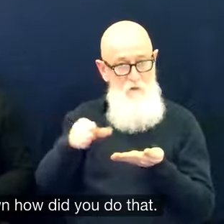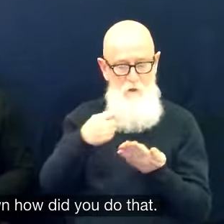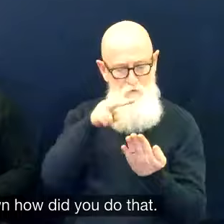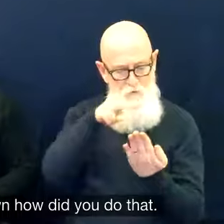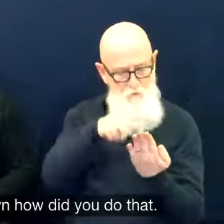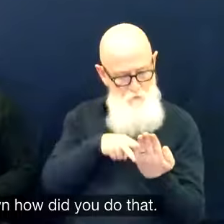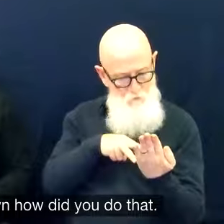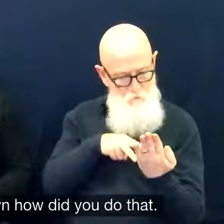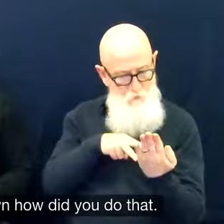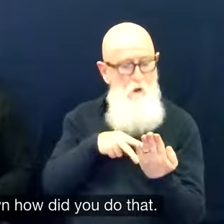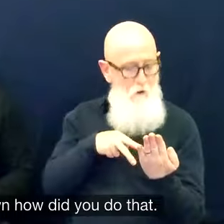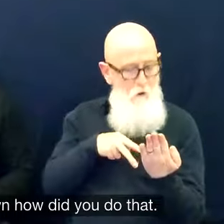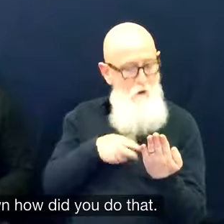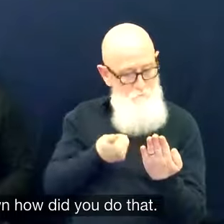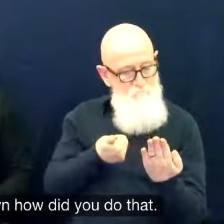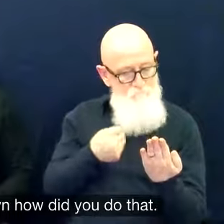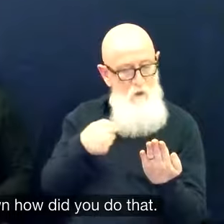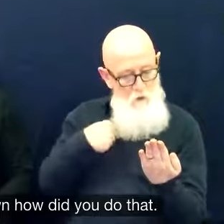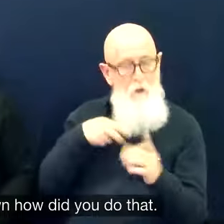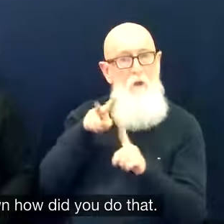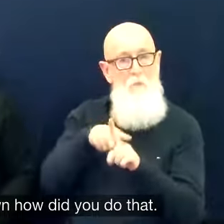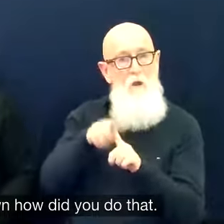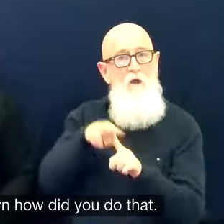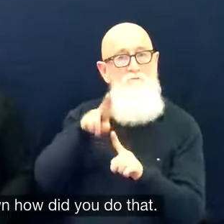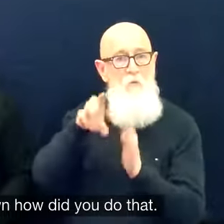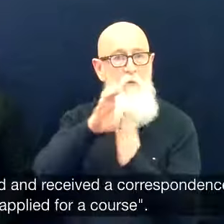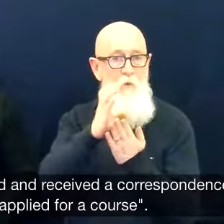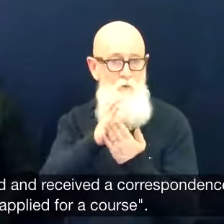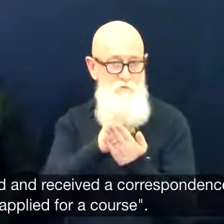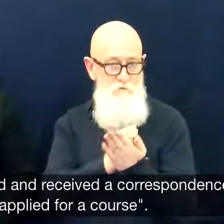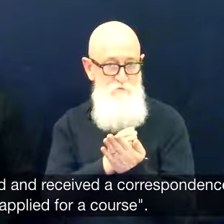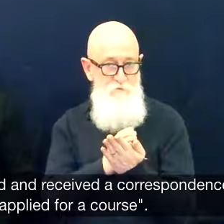I applied for a course.